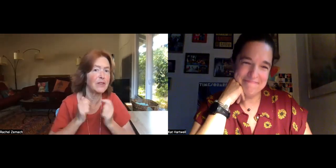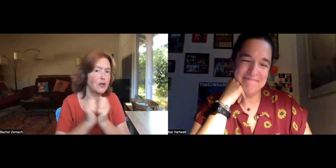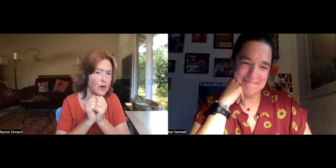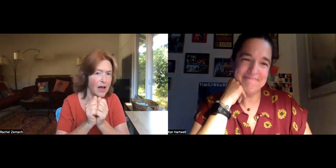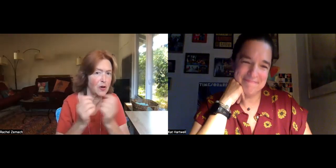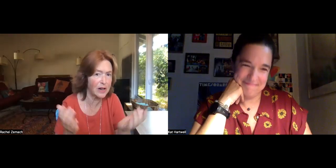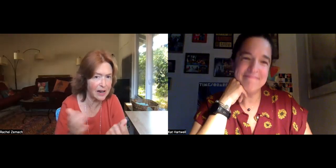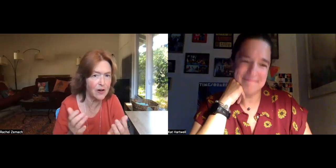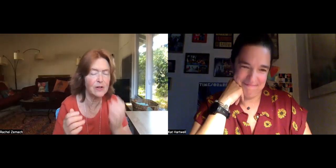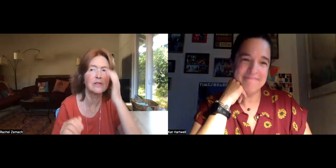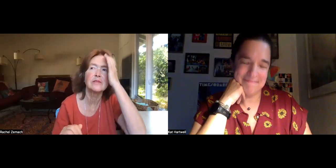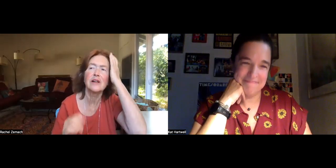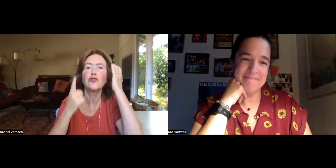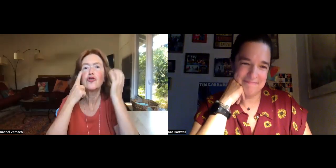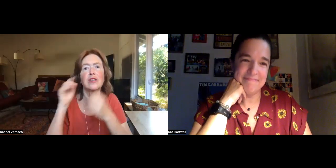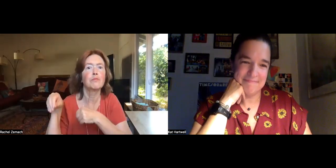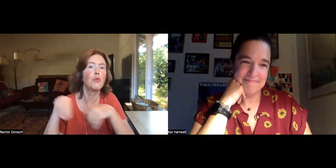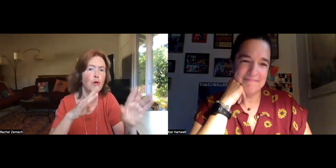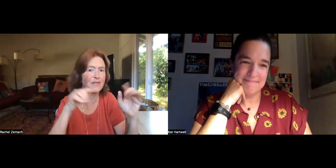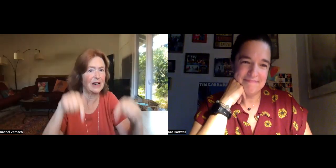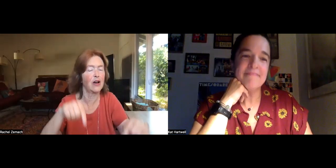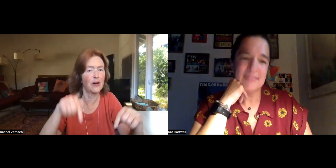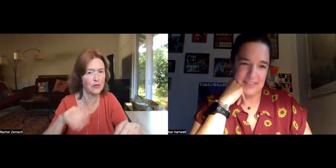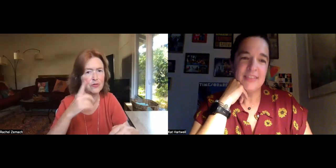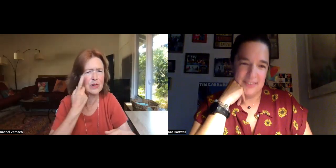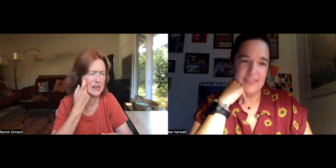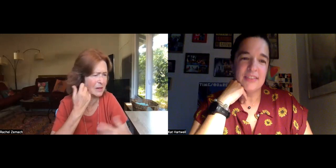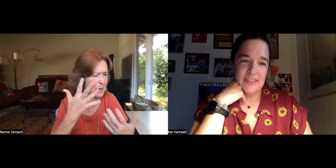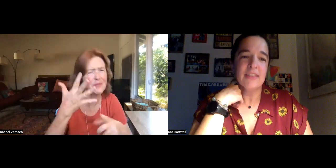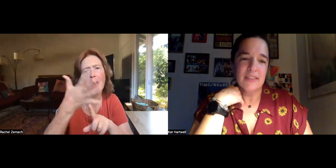living together here. Children moved here.